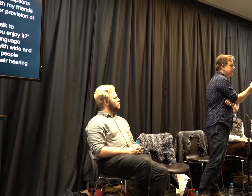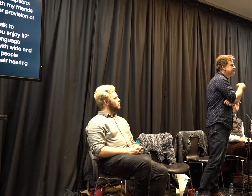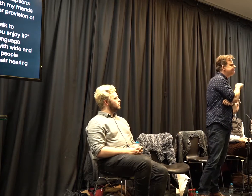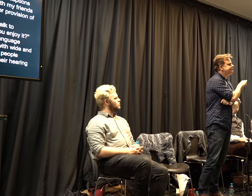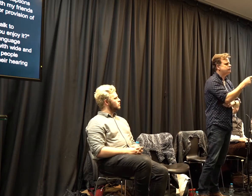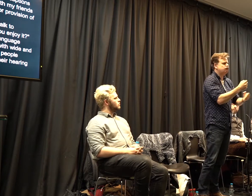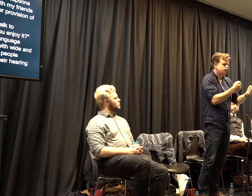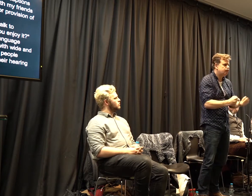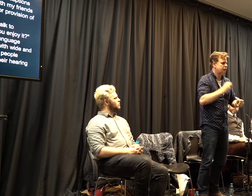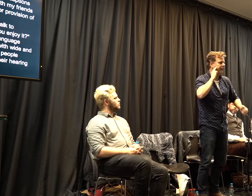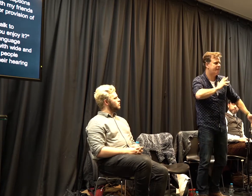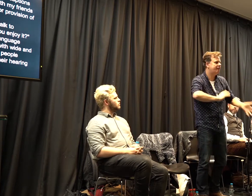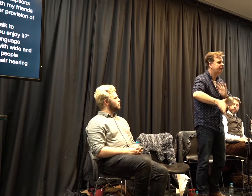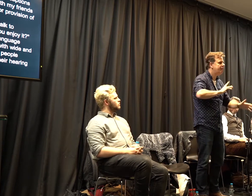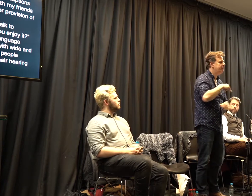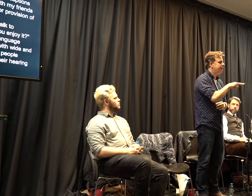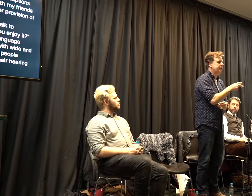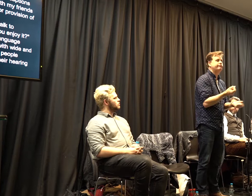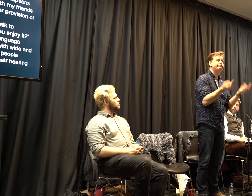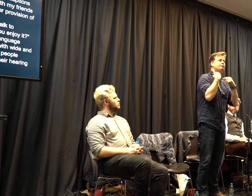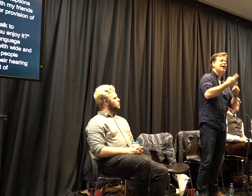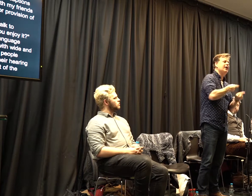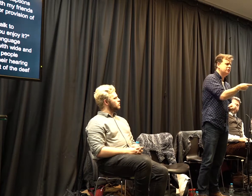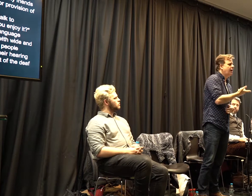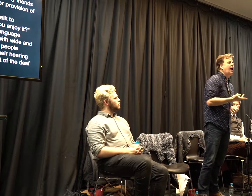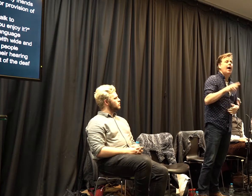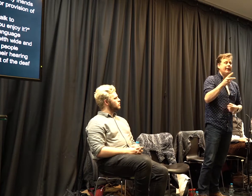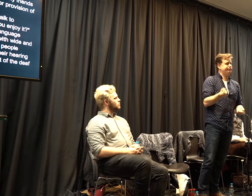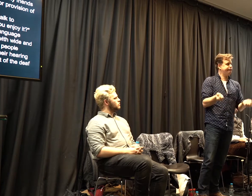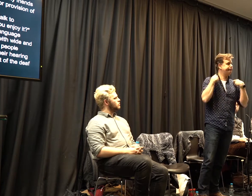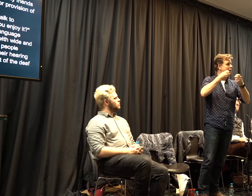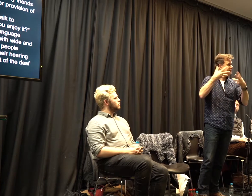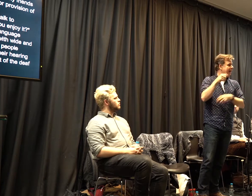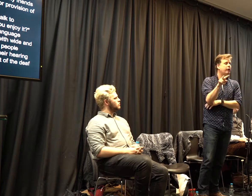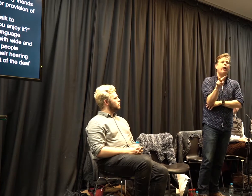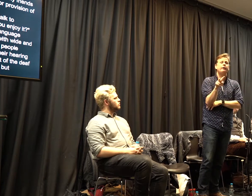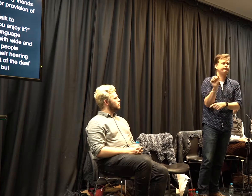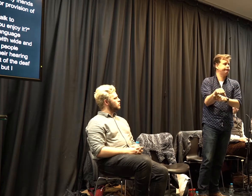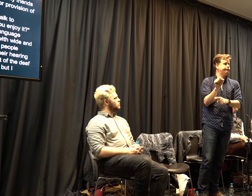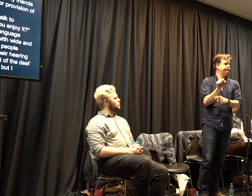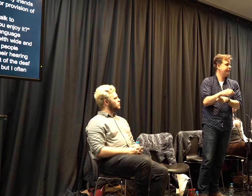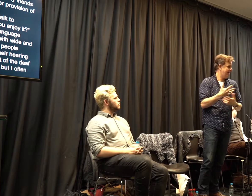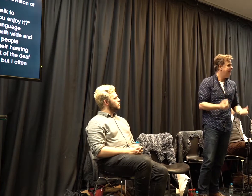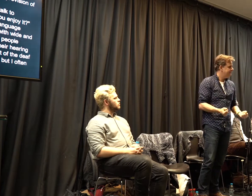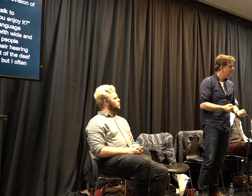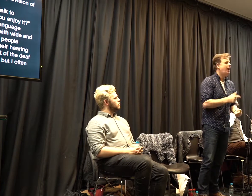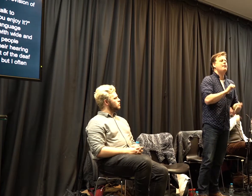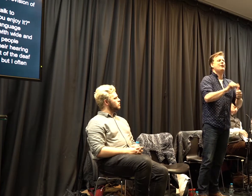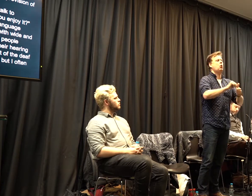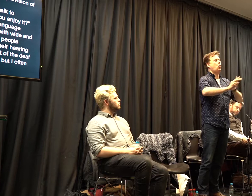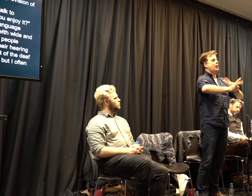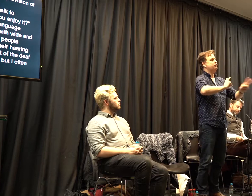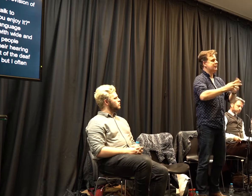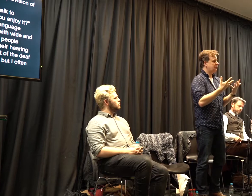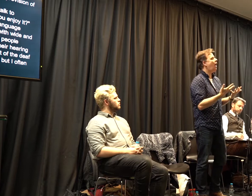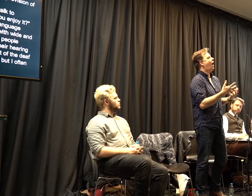deaf community prefer captioned performances. But I often find deaf BSL users who don't have access to